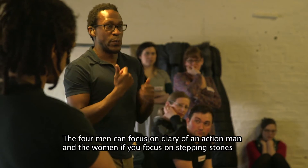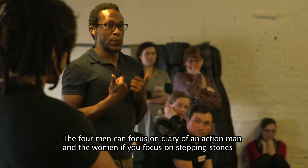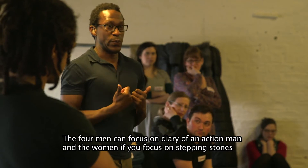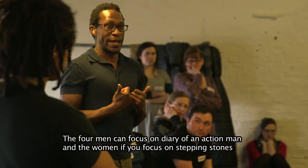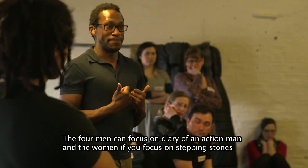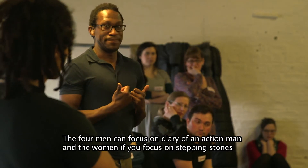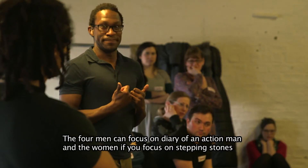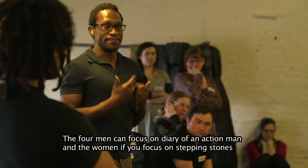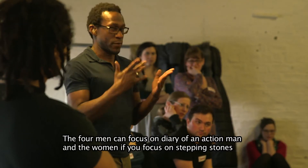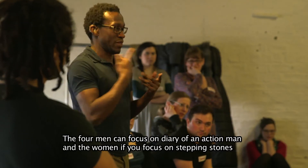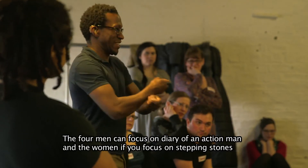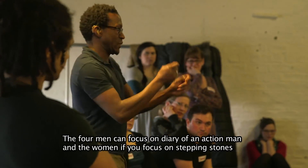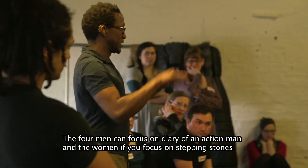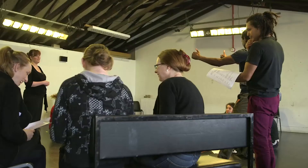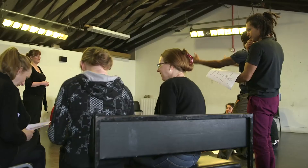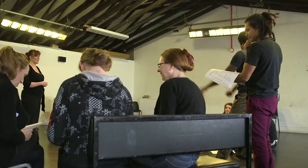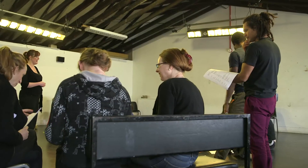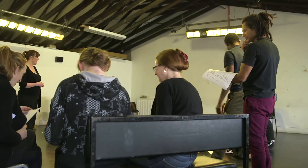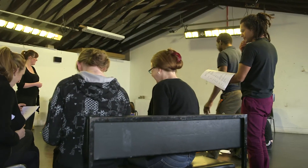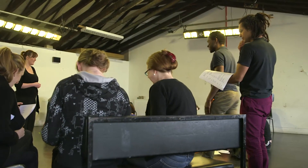on setting stories. Okay?